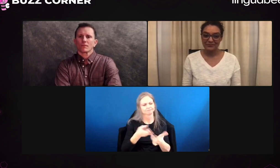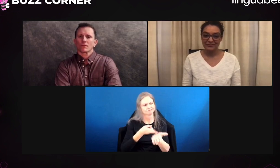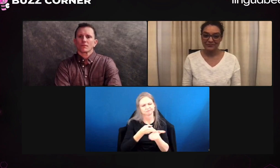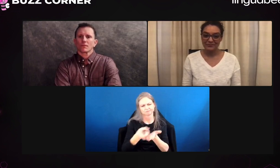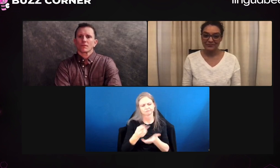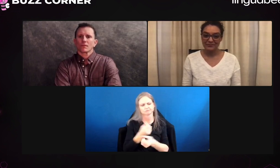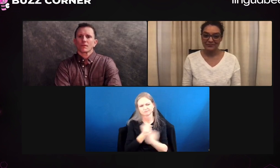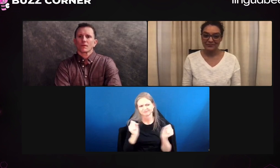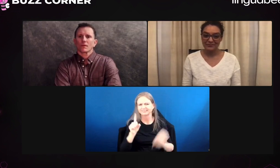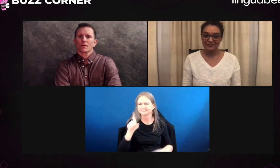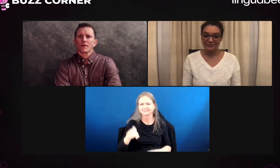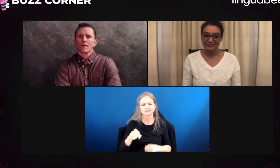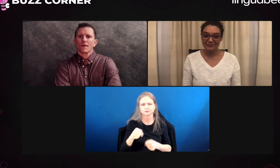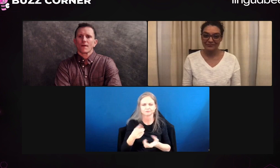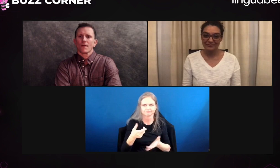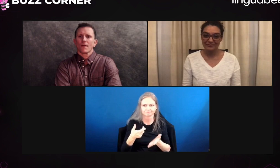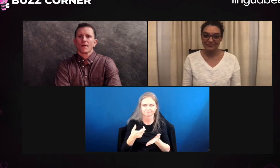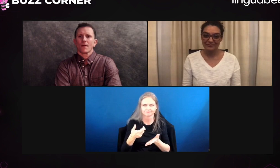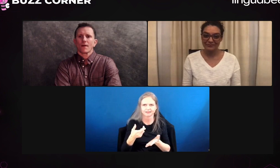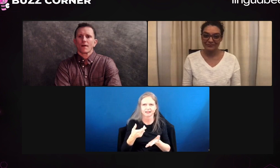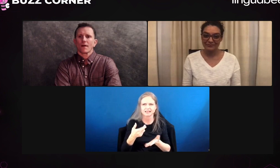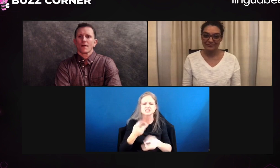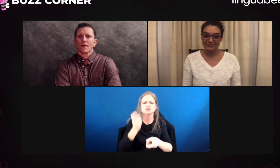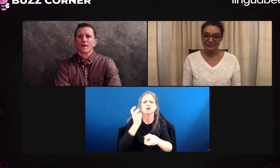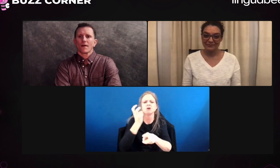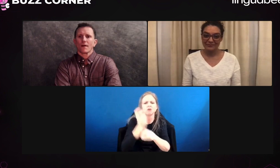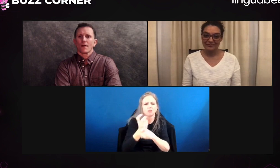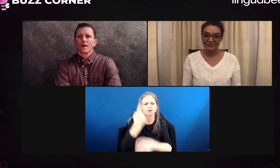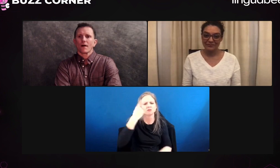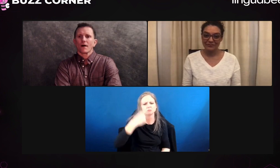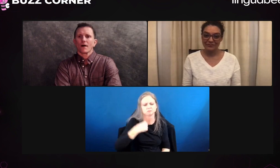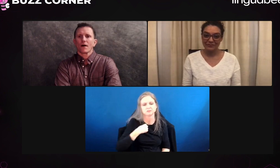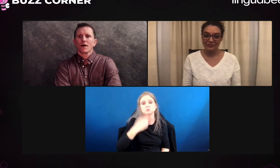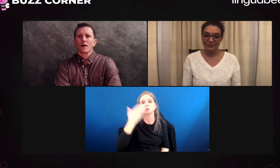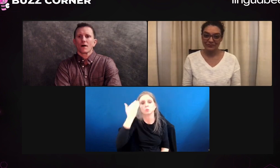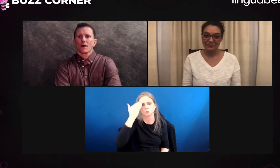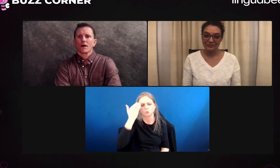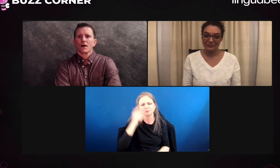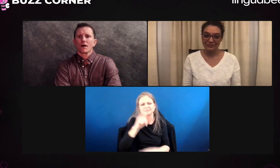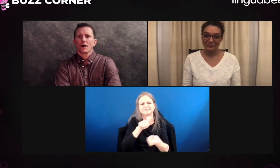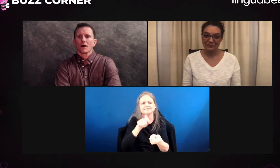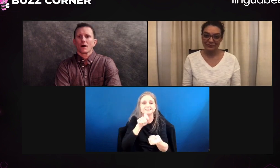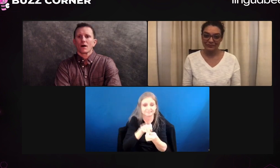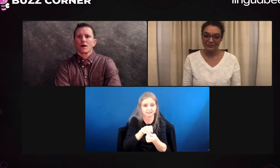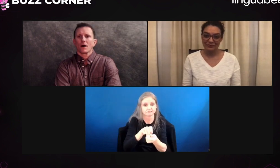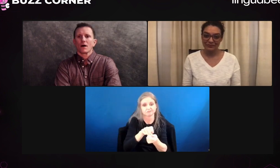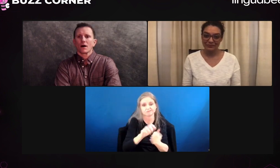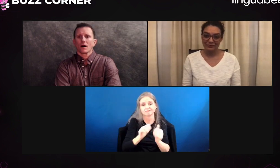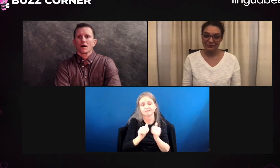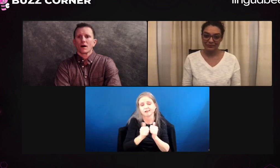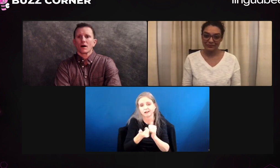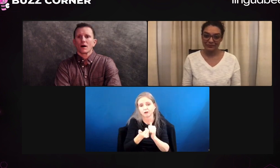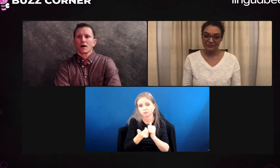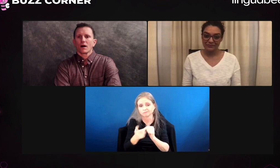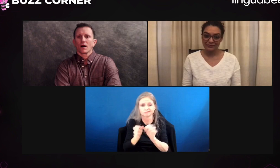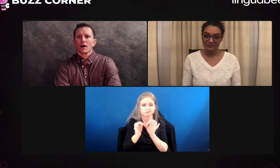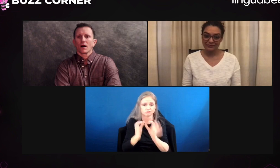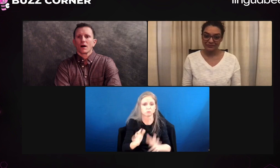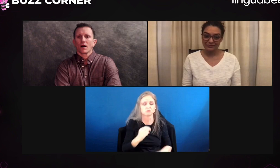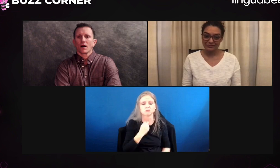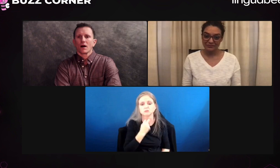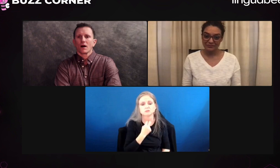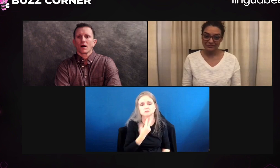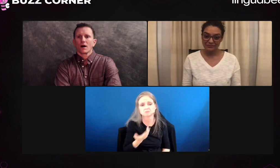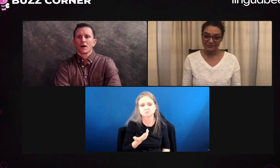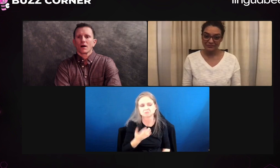English. So first and foremost, I have to say it's difficult. It's difficult for me